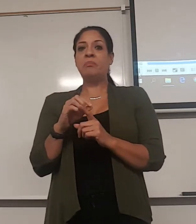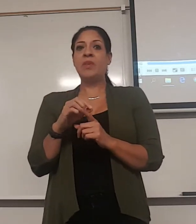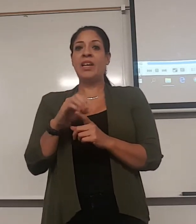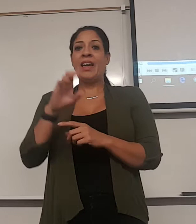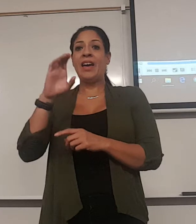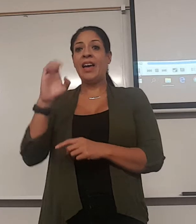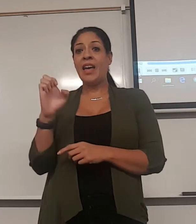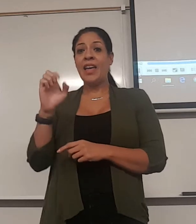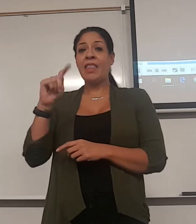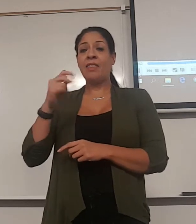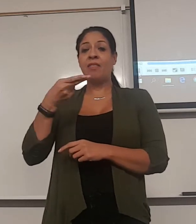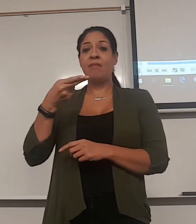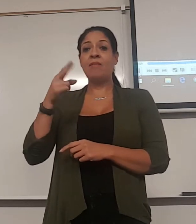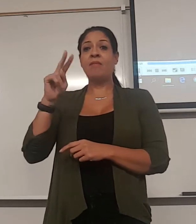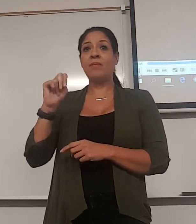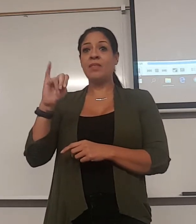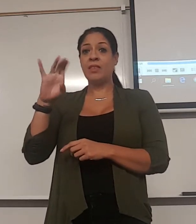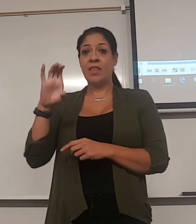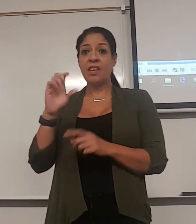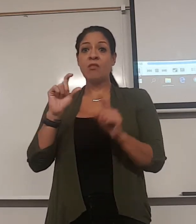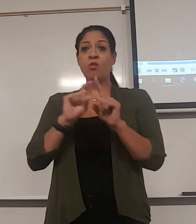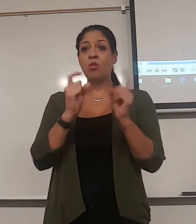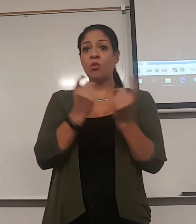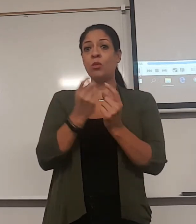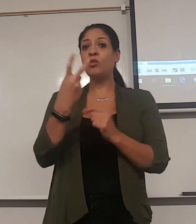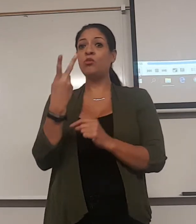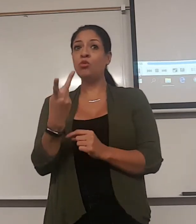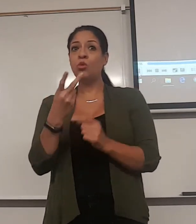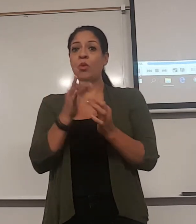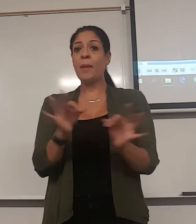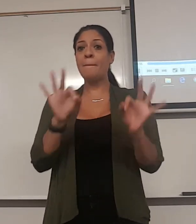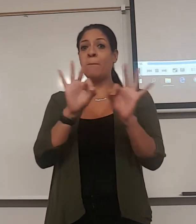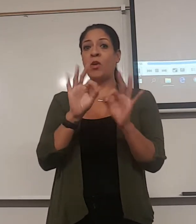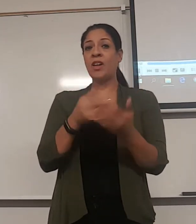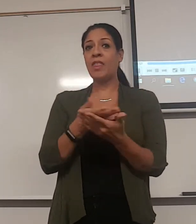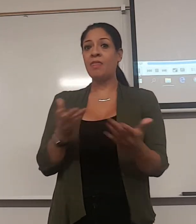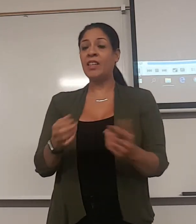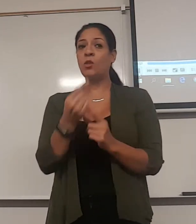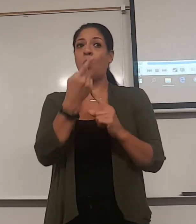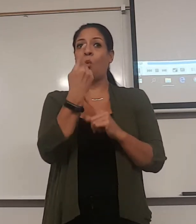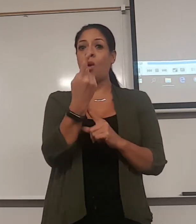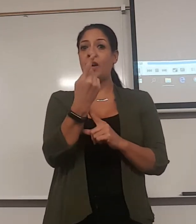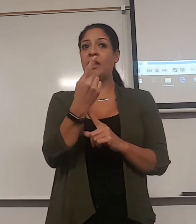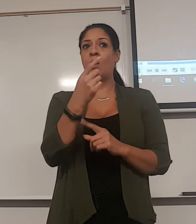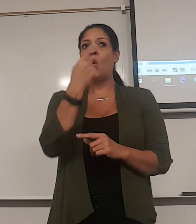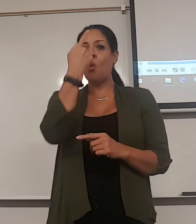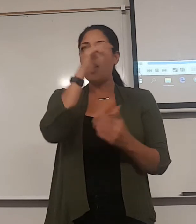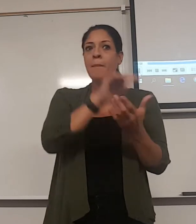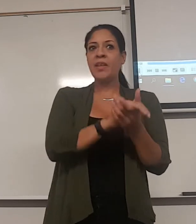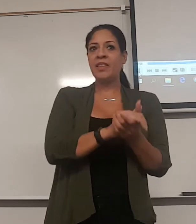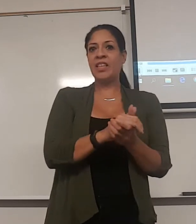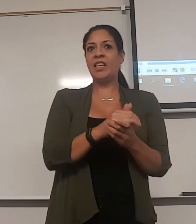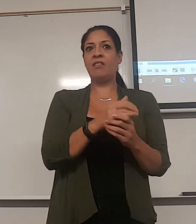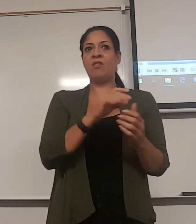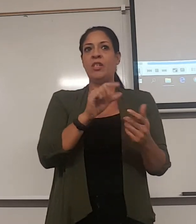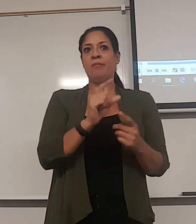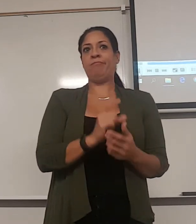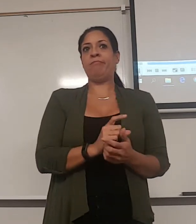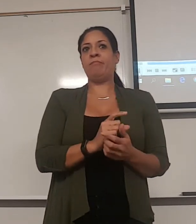group. Two key elements are: one, the belief that one racial group is superior to another or others,